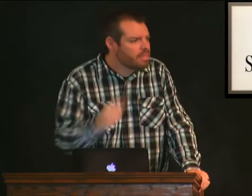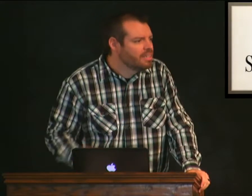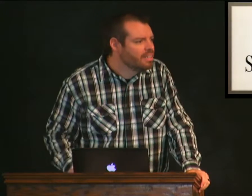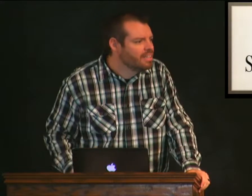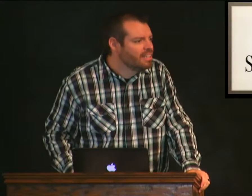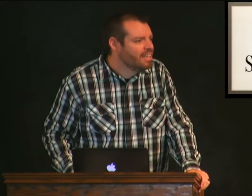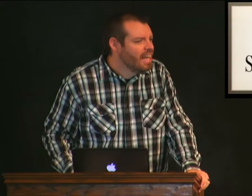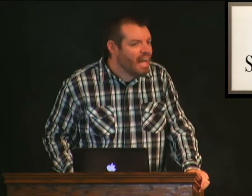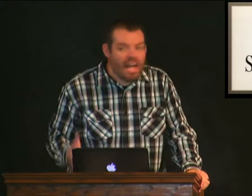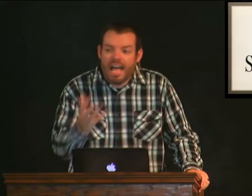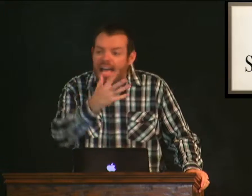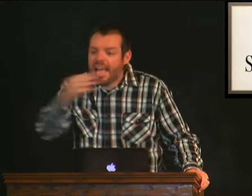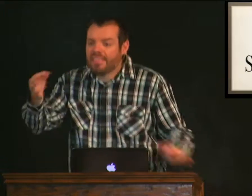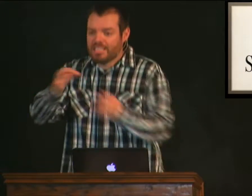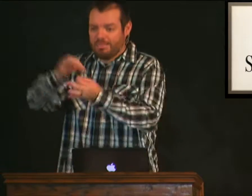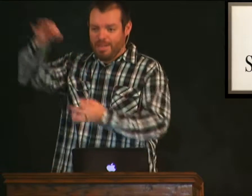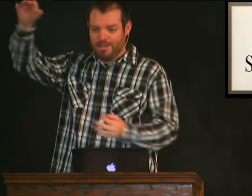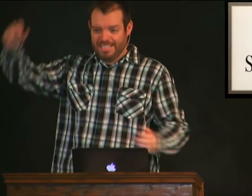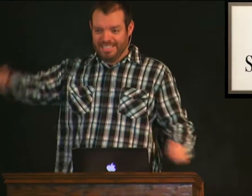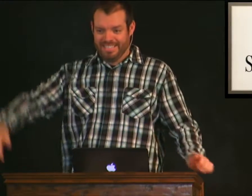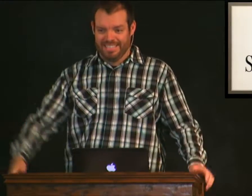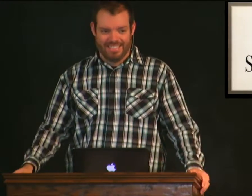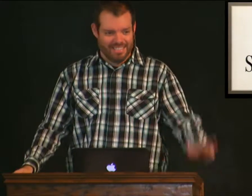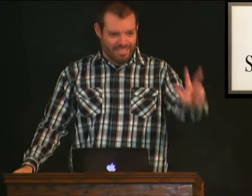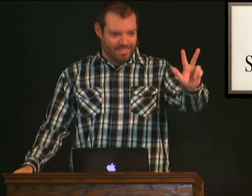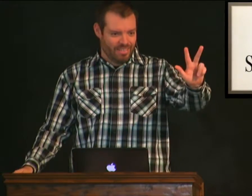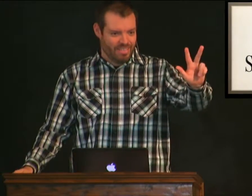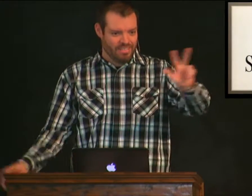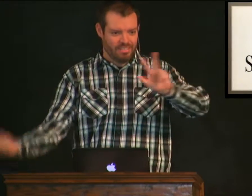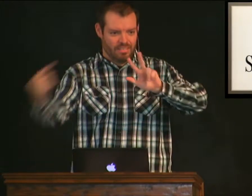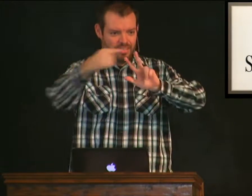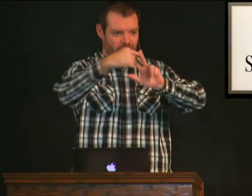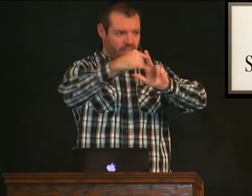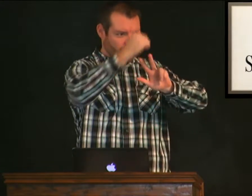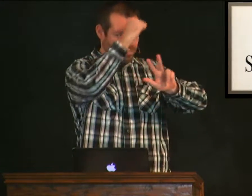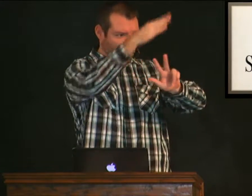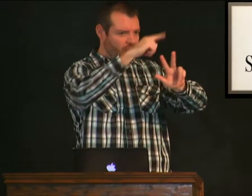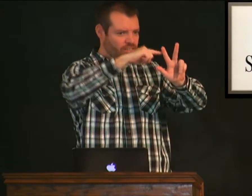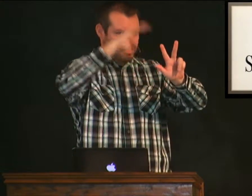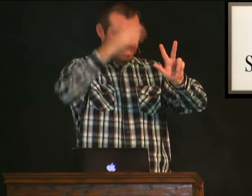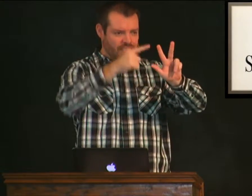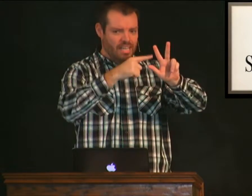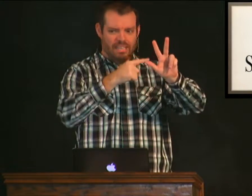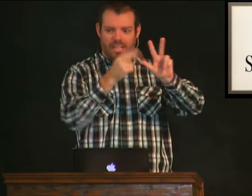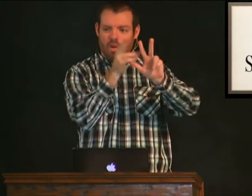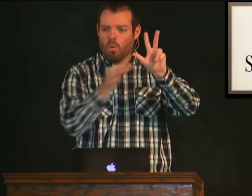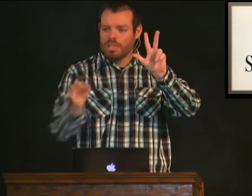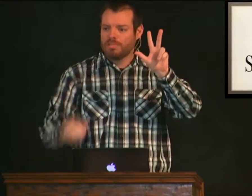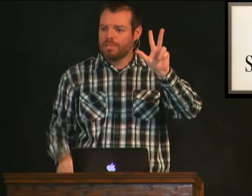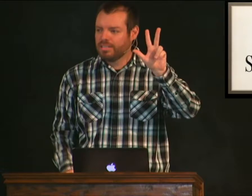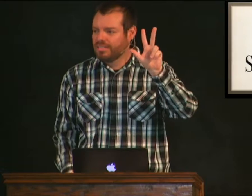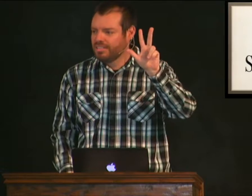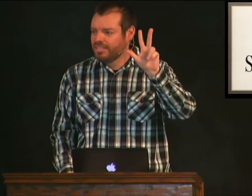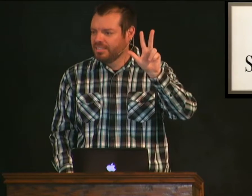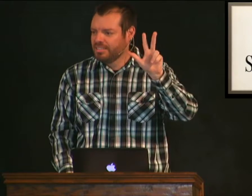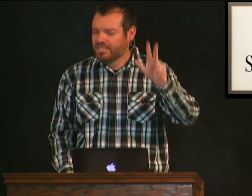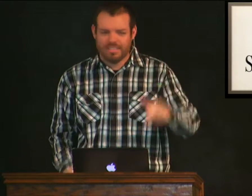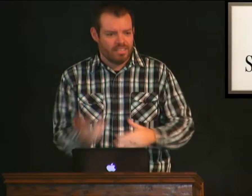missing something? And the Spirit, right? The Father, the Son, and the Holy